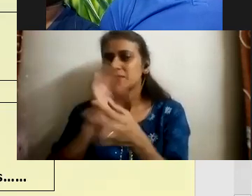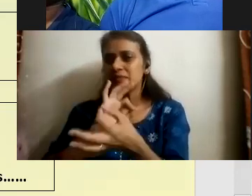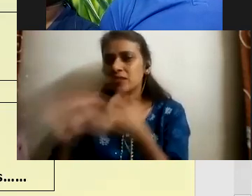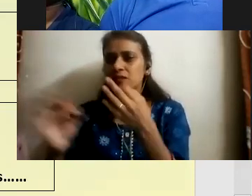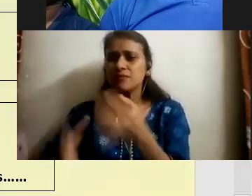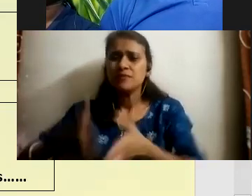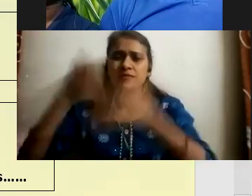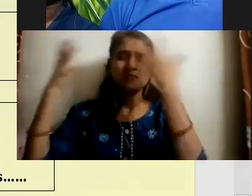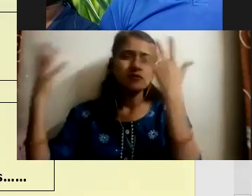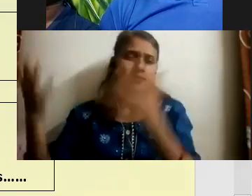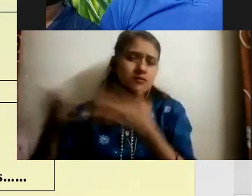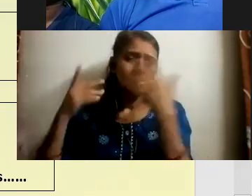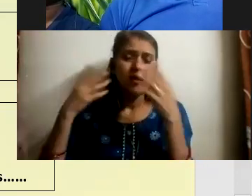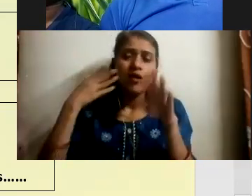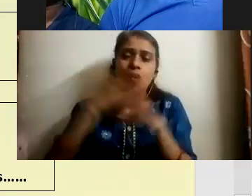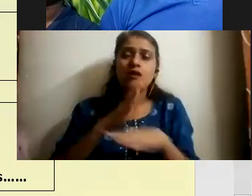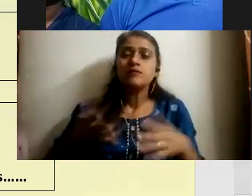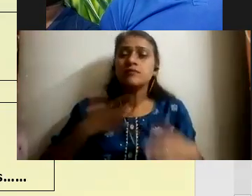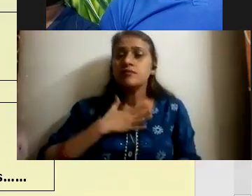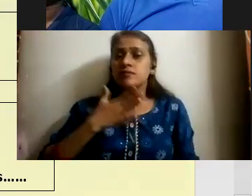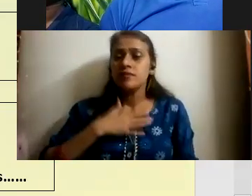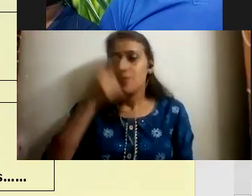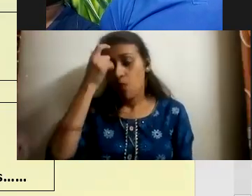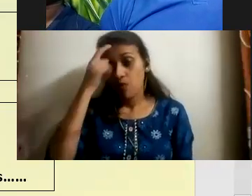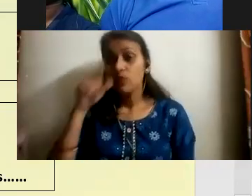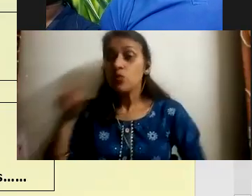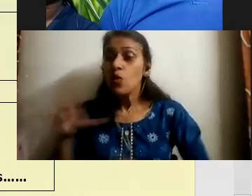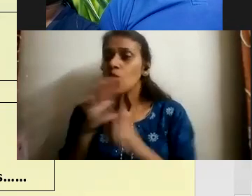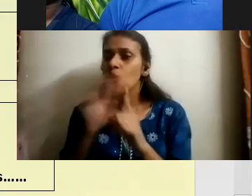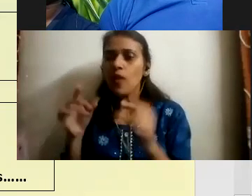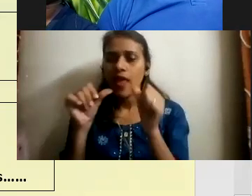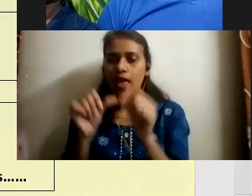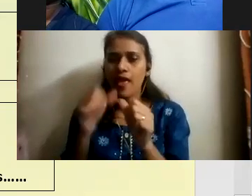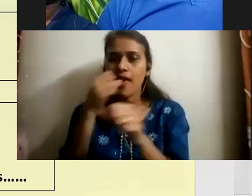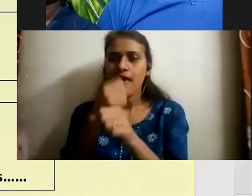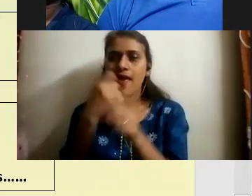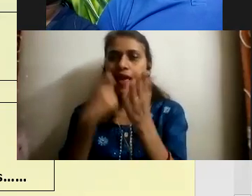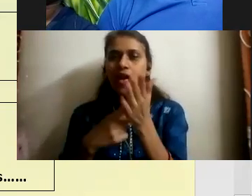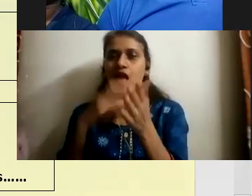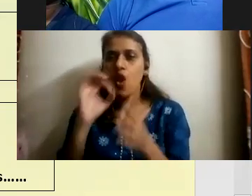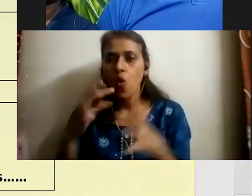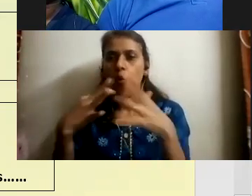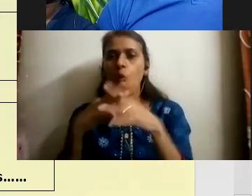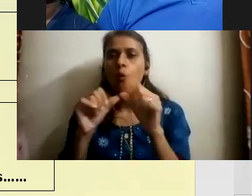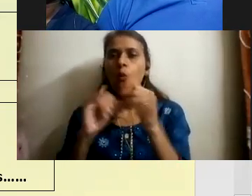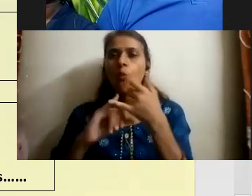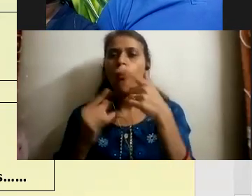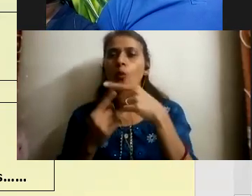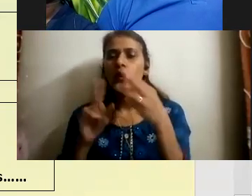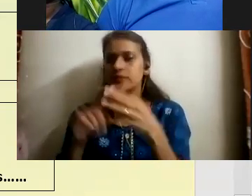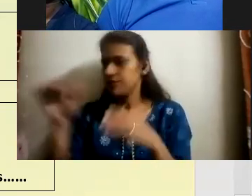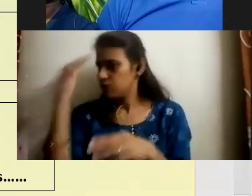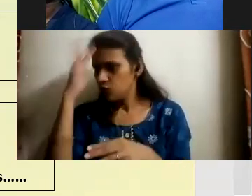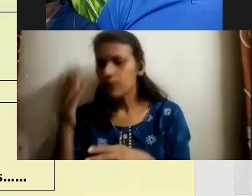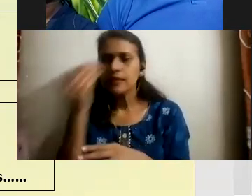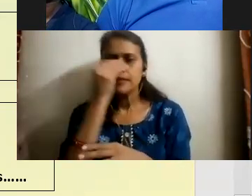who created the pellets out of the agro waste. I think many of you must have heard about it. If not, please Google it and see